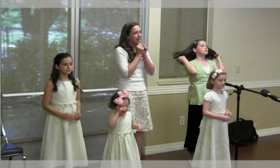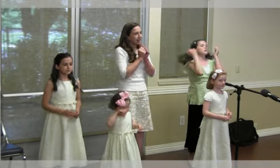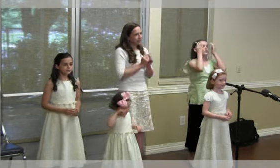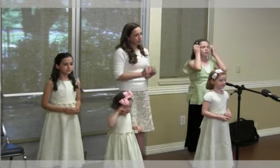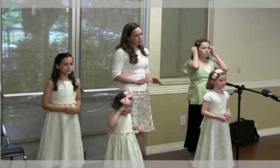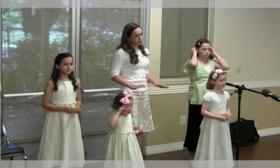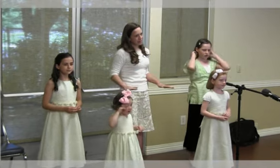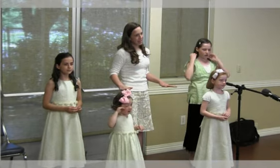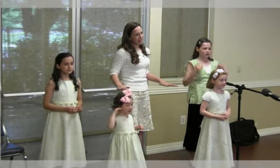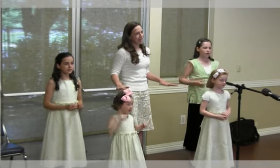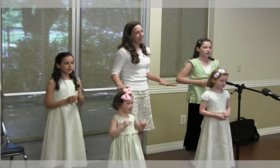It Is